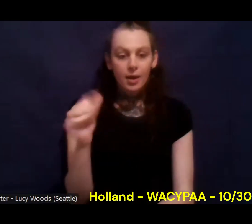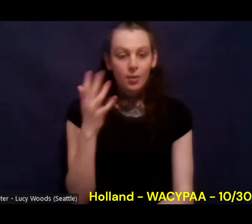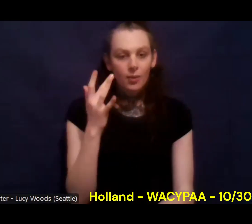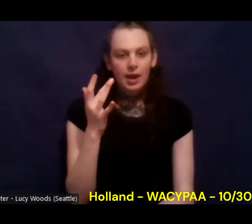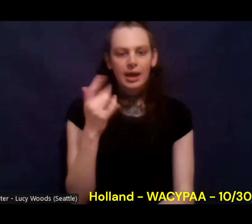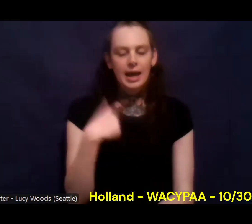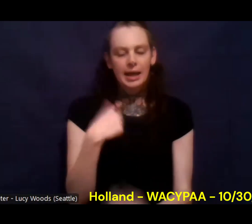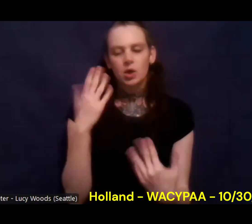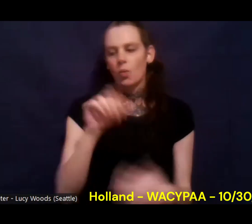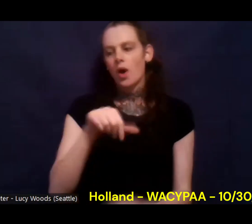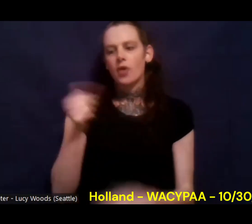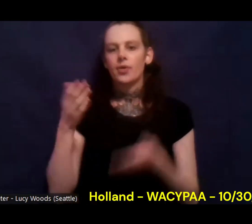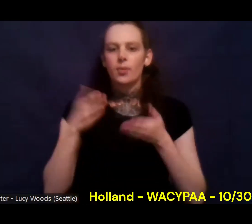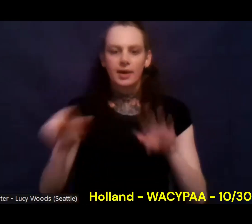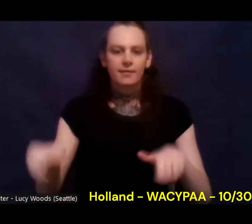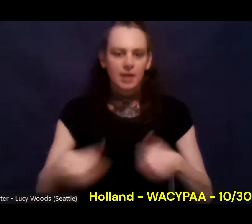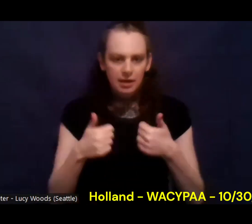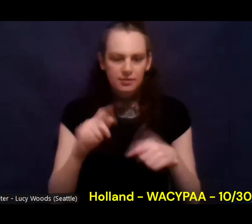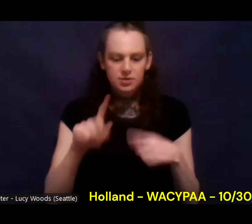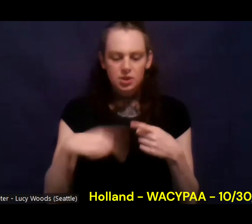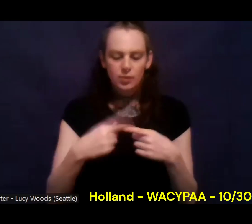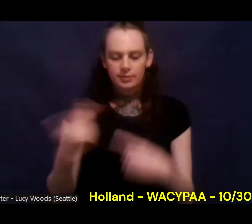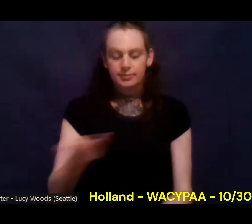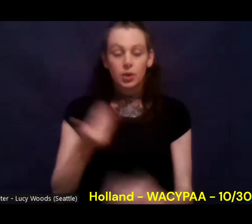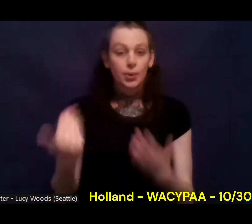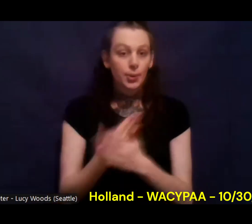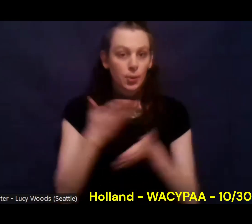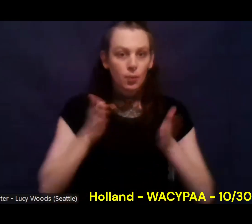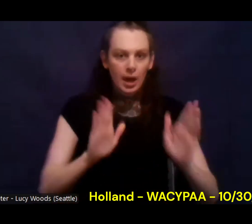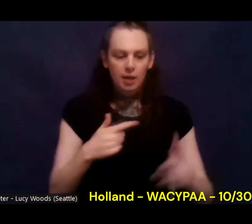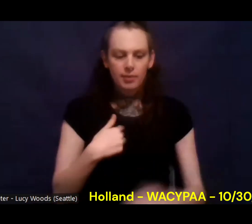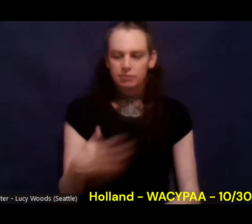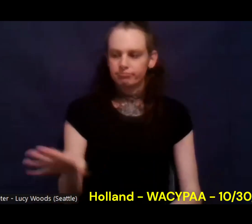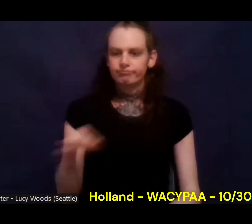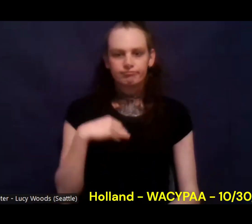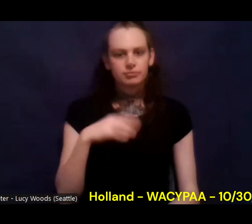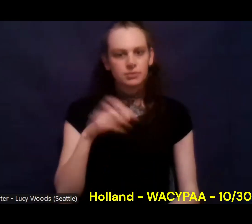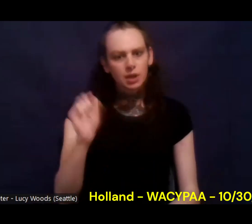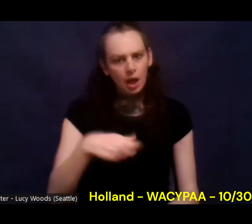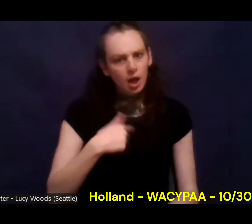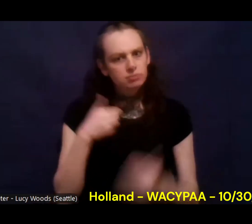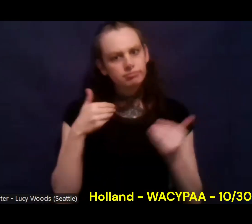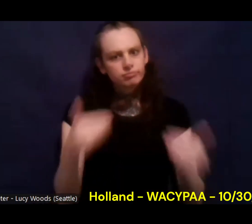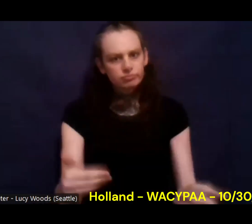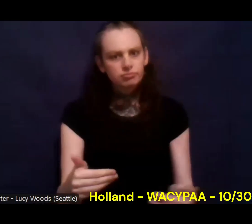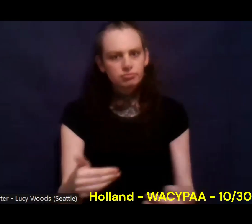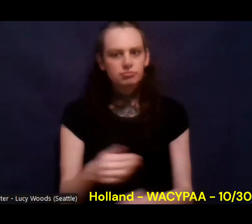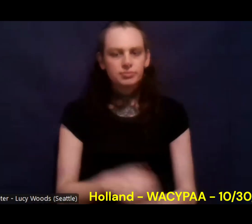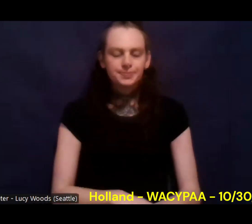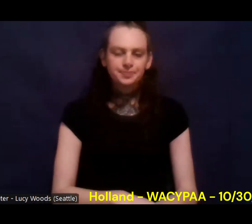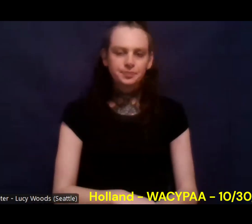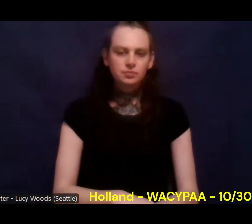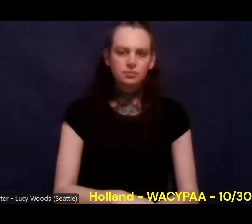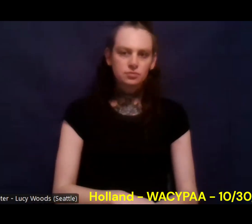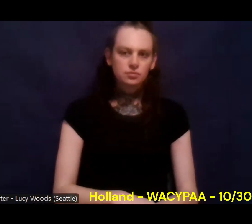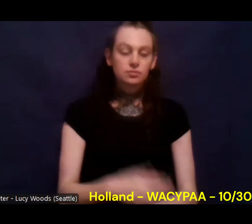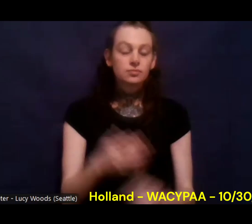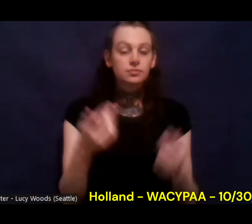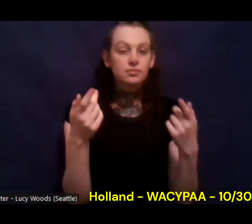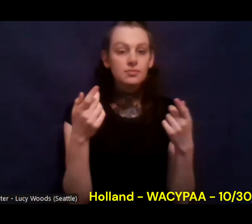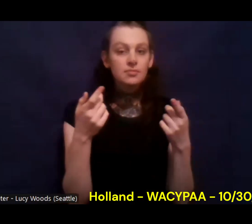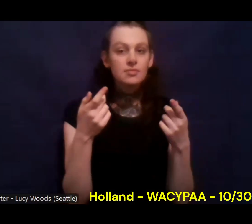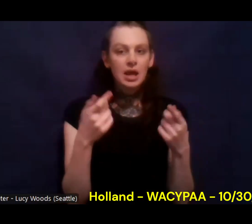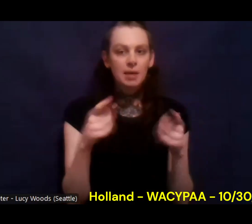way of life. So when they introduced me a new way of life, I was like, yeah, I'm in. And then what ended up happening was I was like